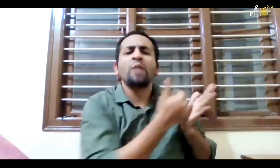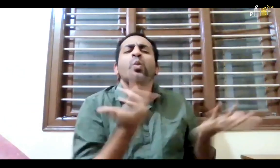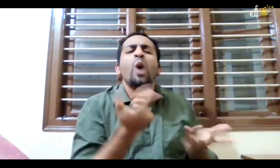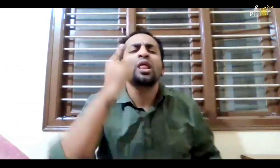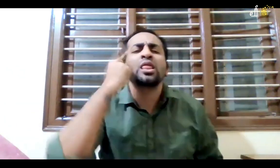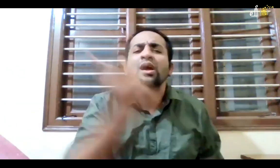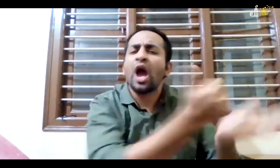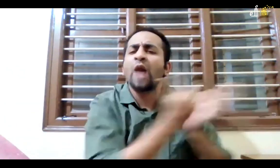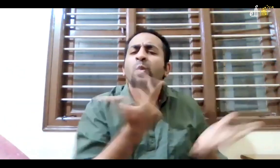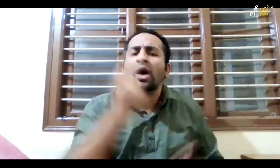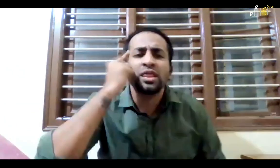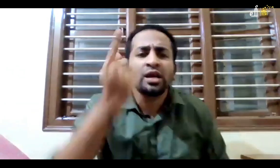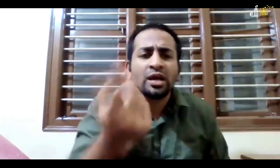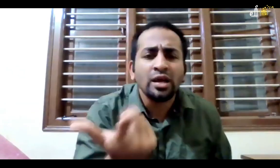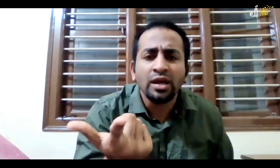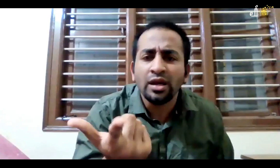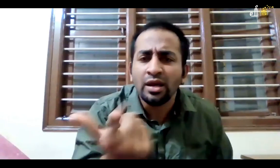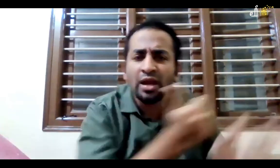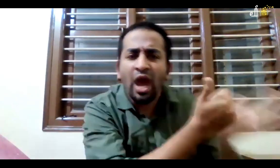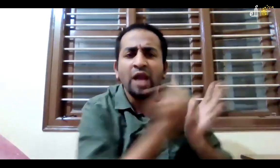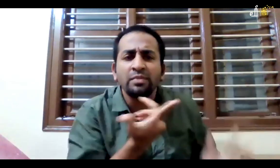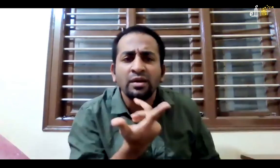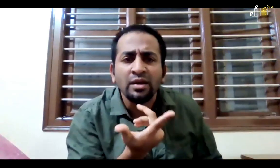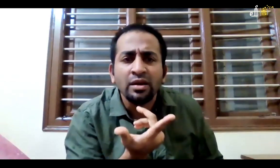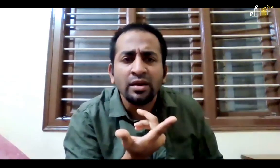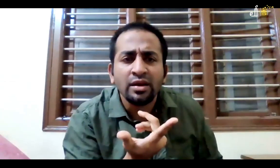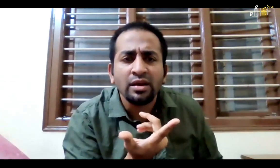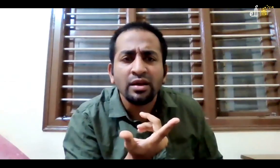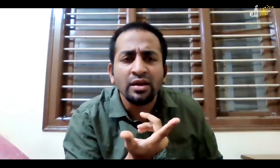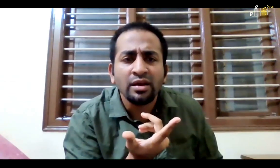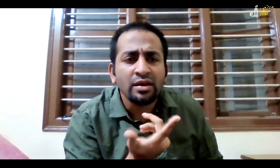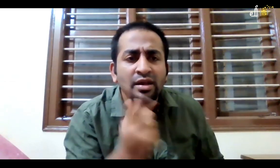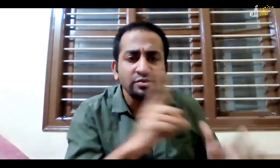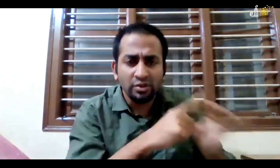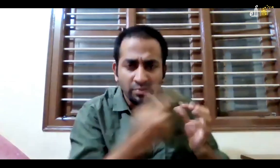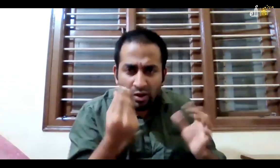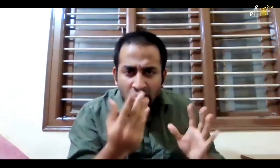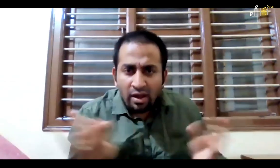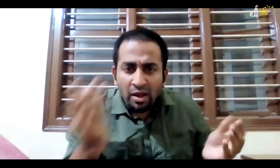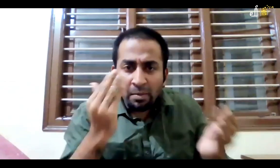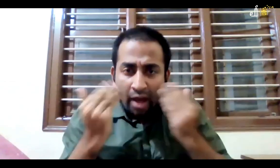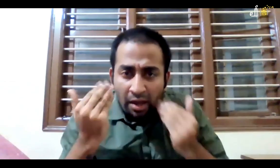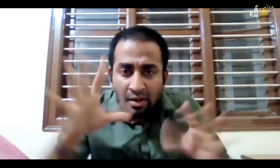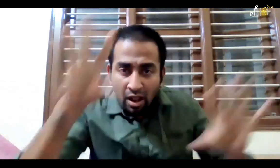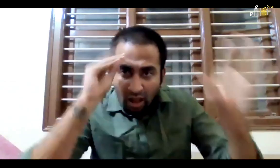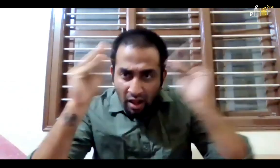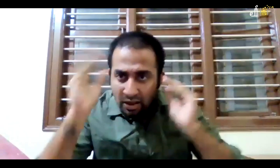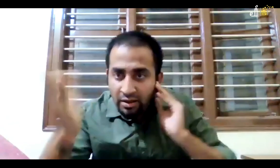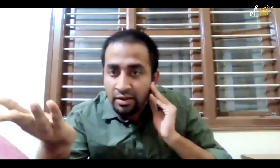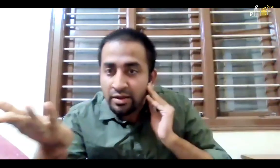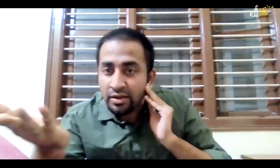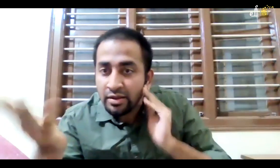role models. You know why? What is the reason? Why do we want so many people on the page, so many success stories?